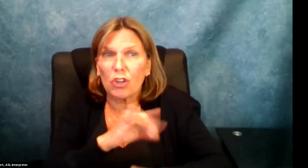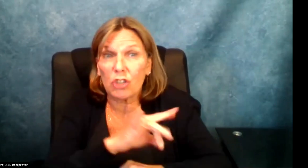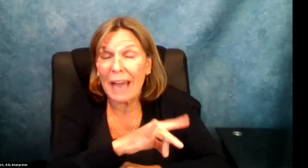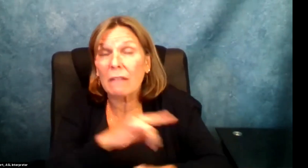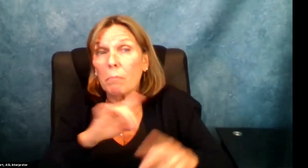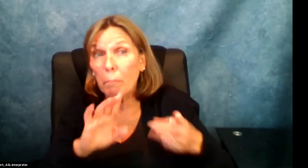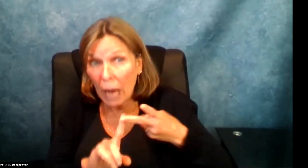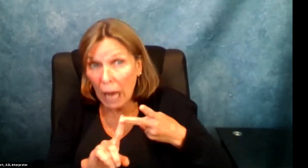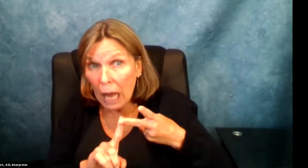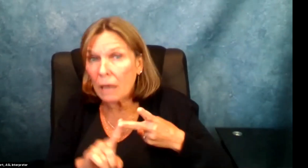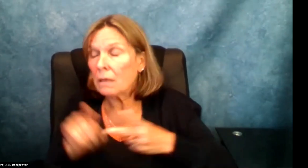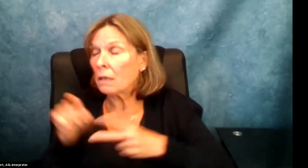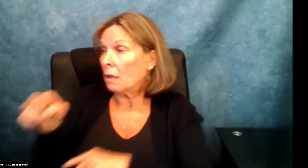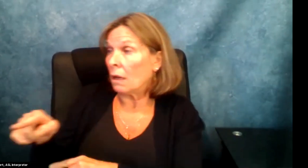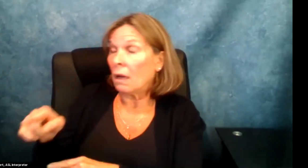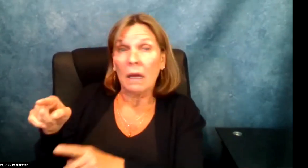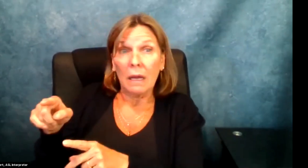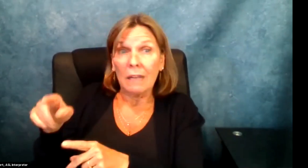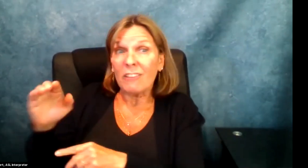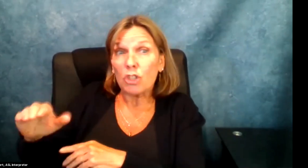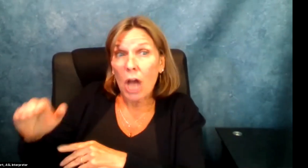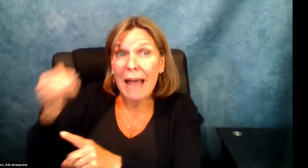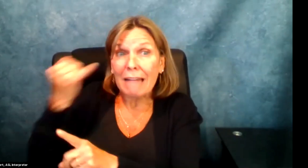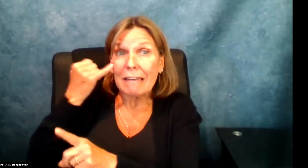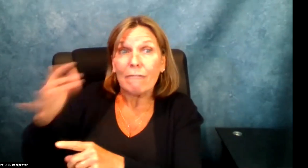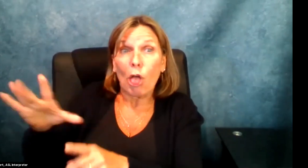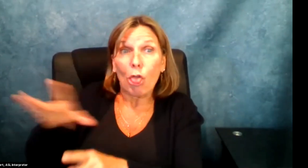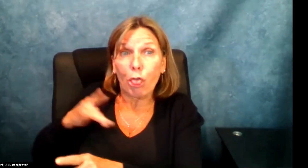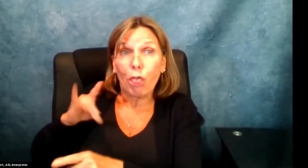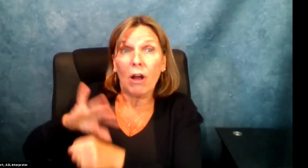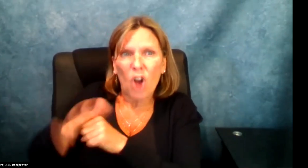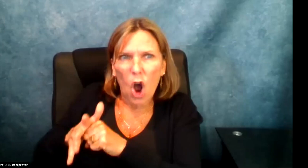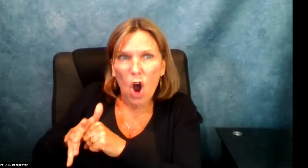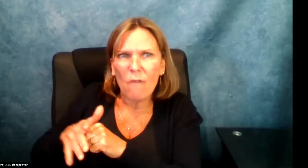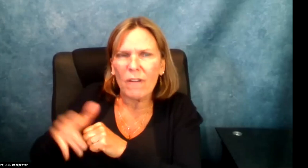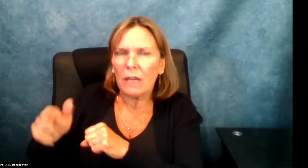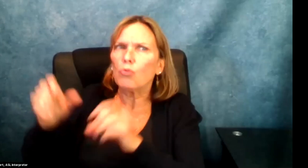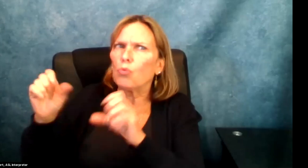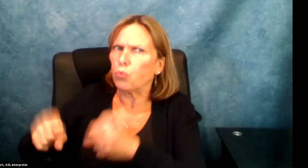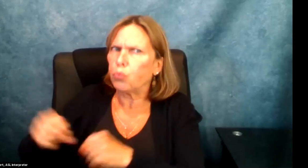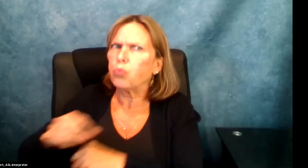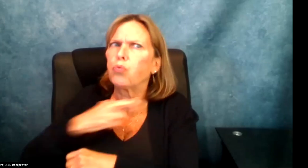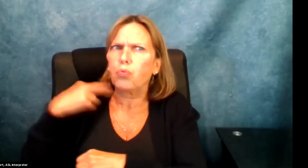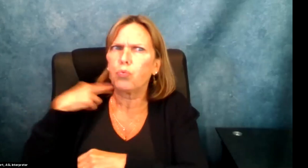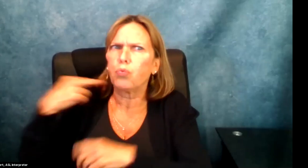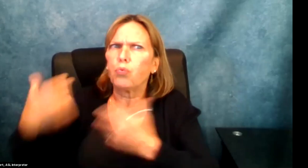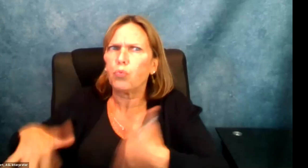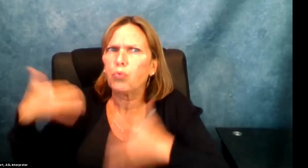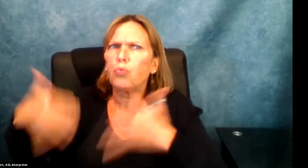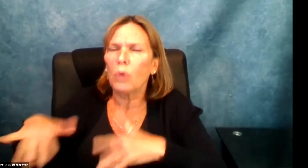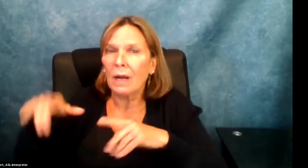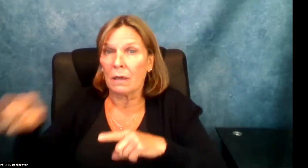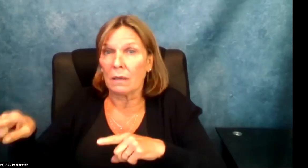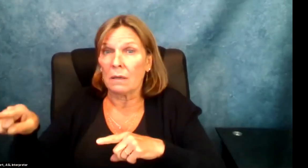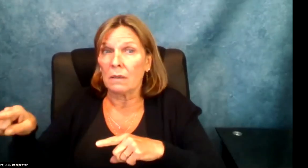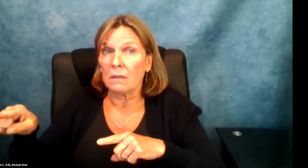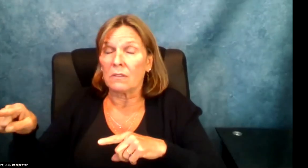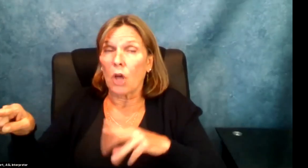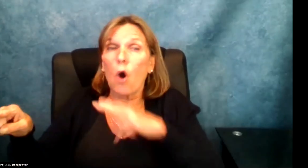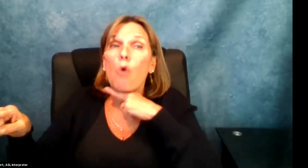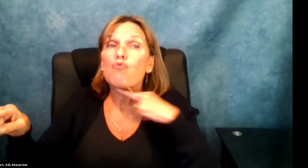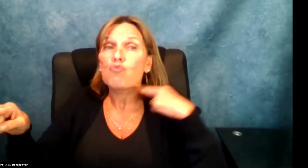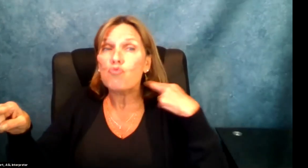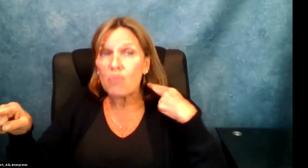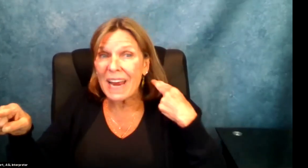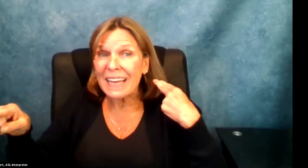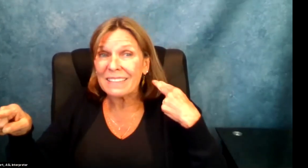get. And certainly where I come down on most vaccine conversations is the risk of the